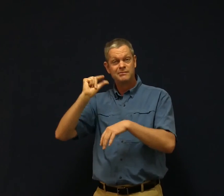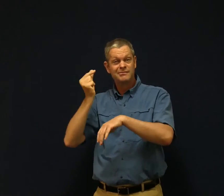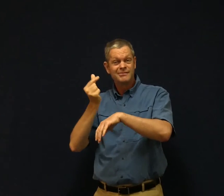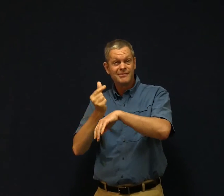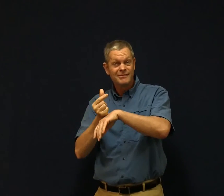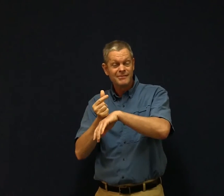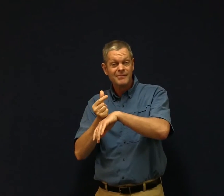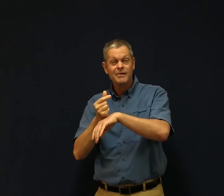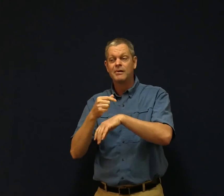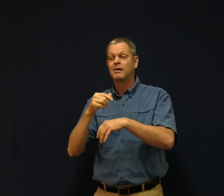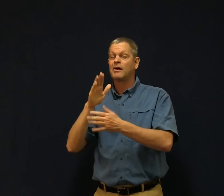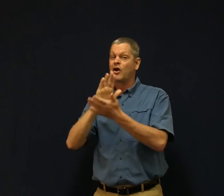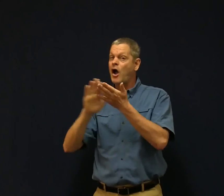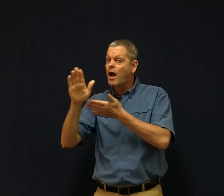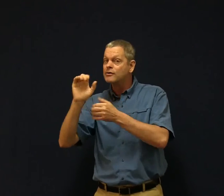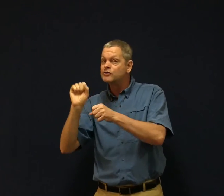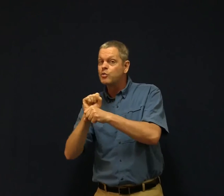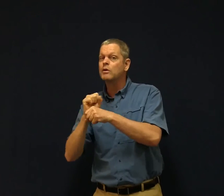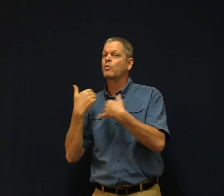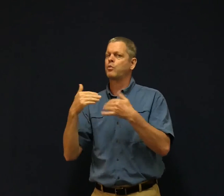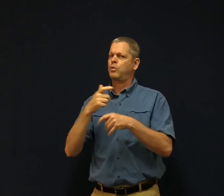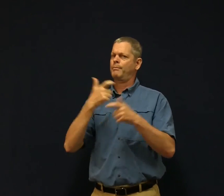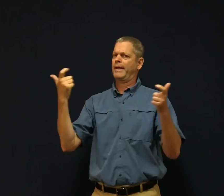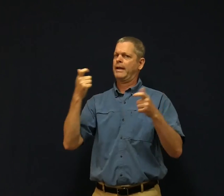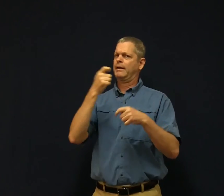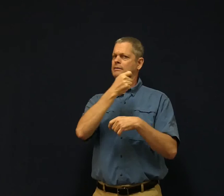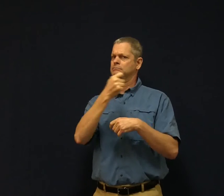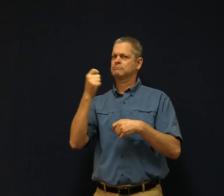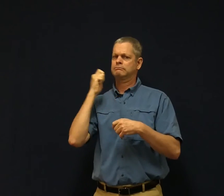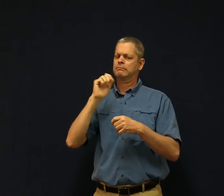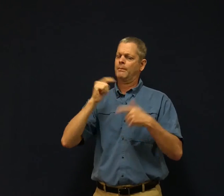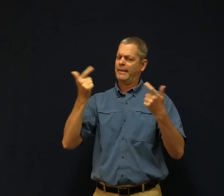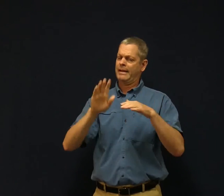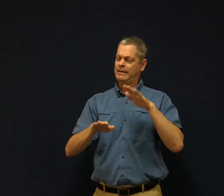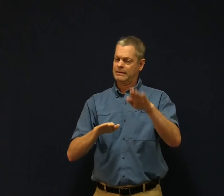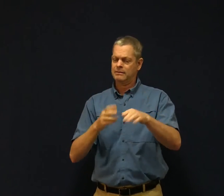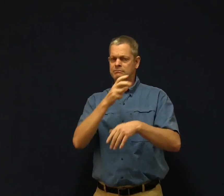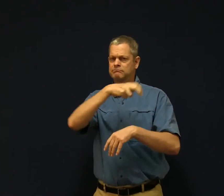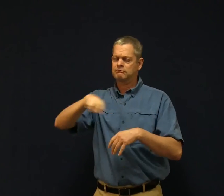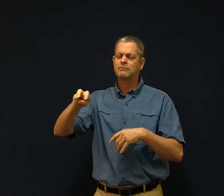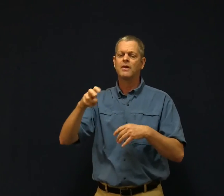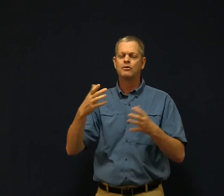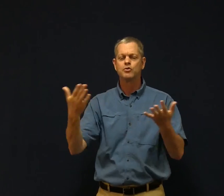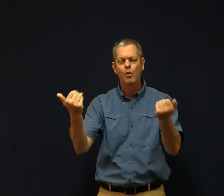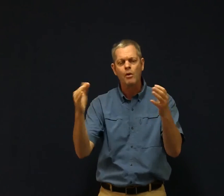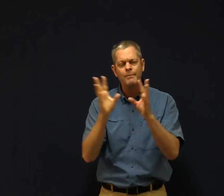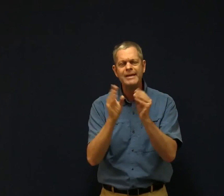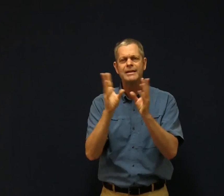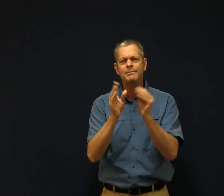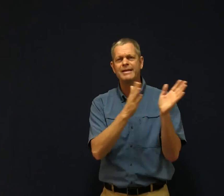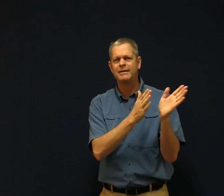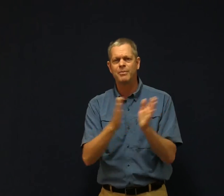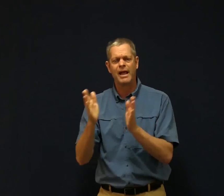self-awareness and self-advocacy skills to speak up for themselves. As students are approaching